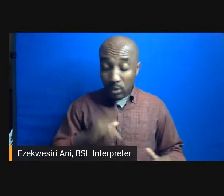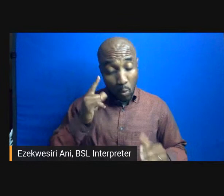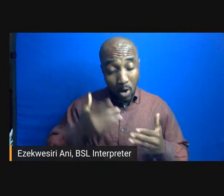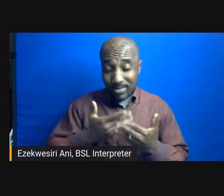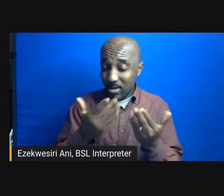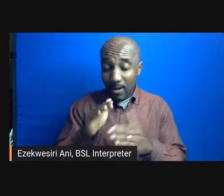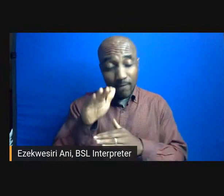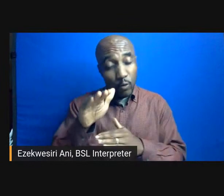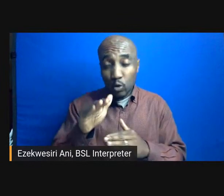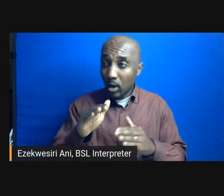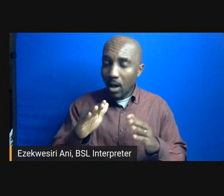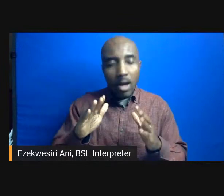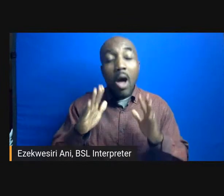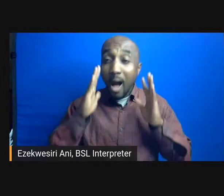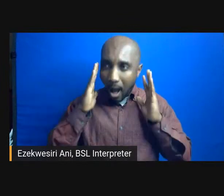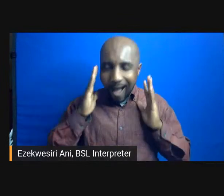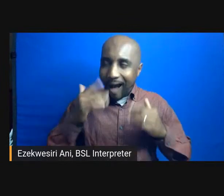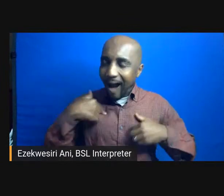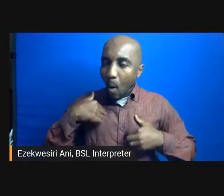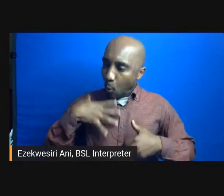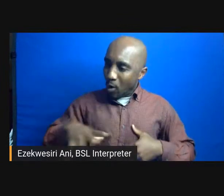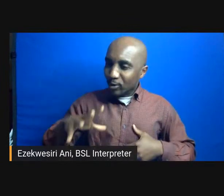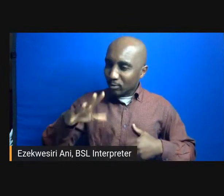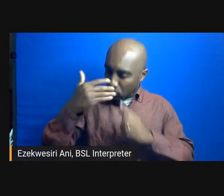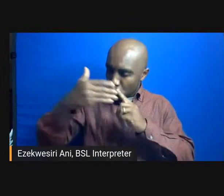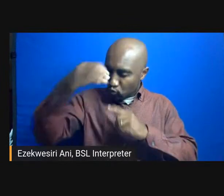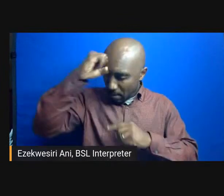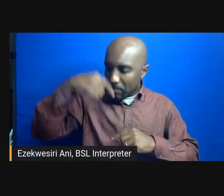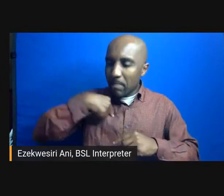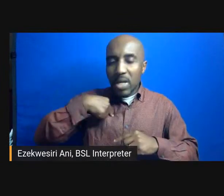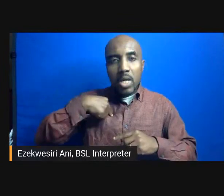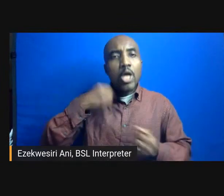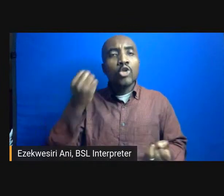searched for and stood up for justice and freedom.